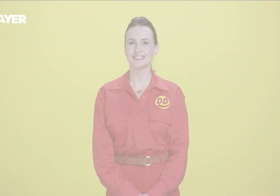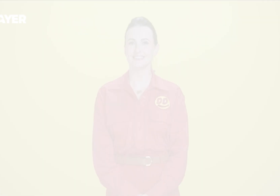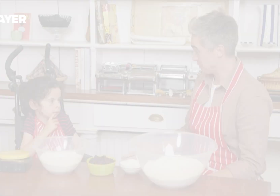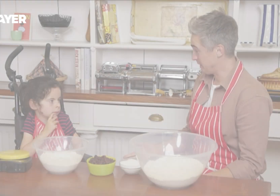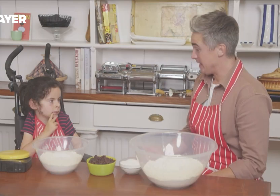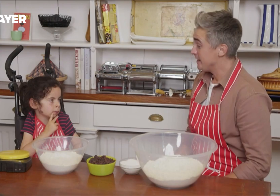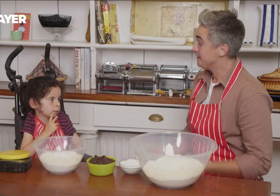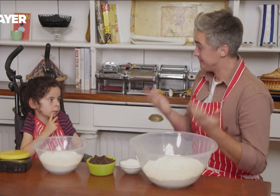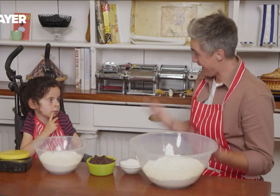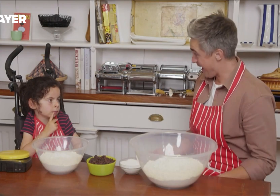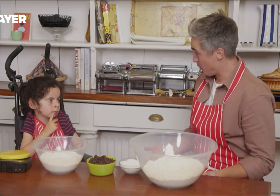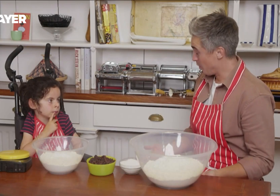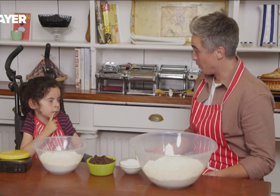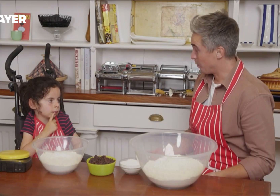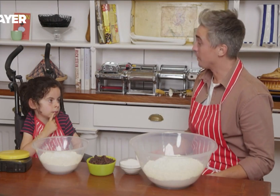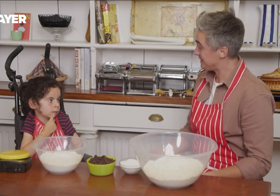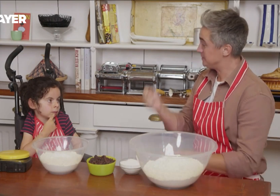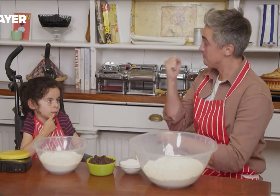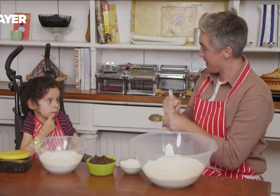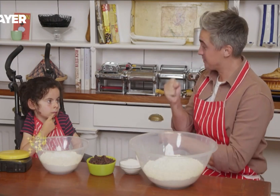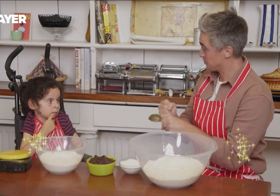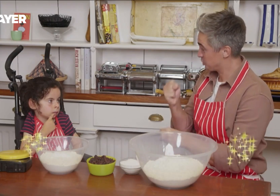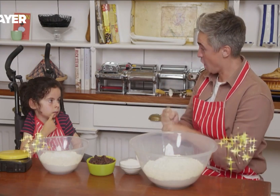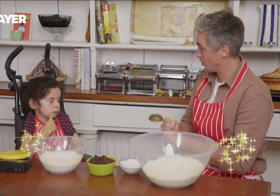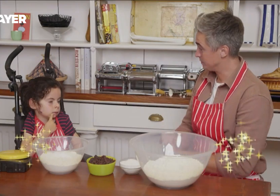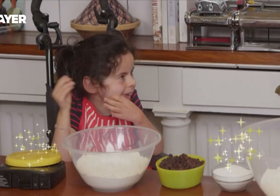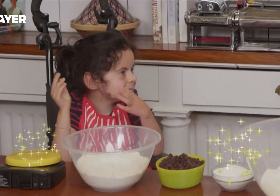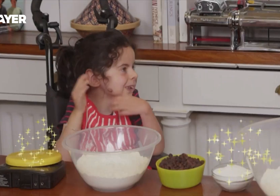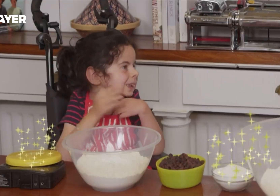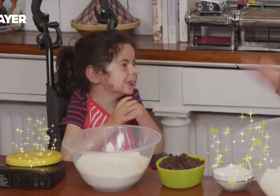Okay, Julie, now we're ready to make some scones.